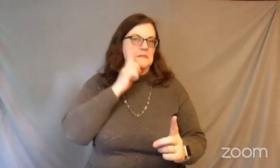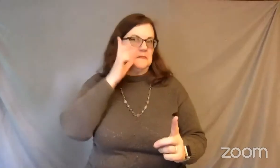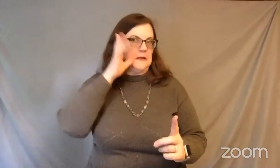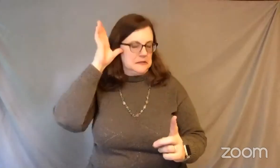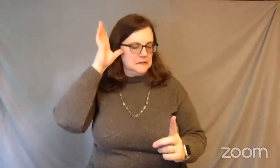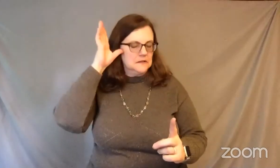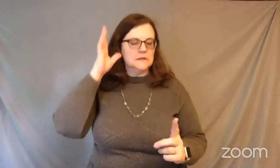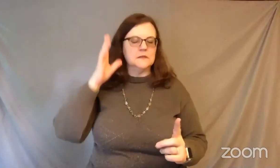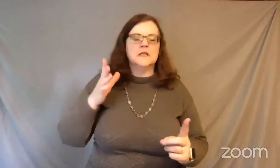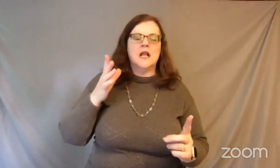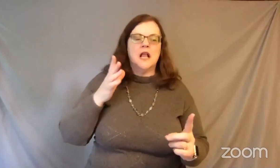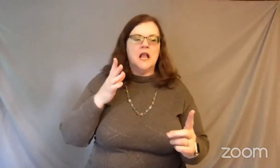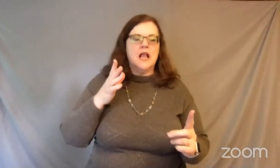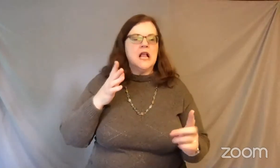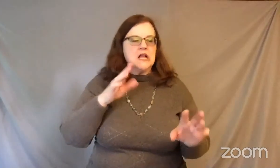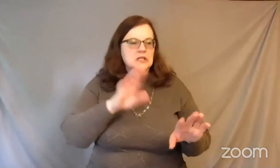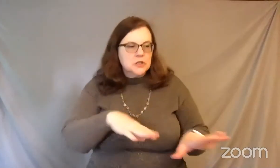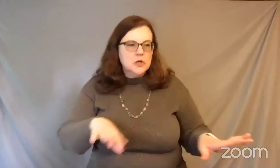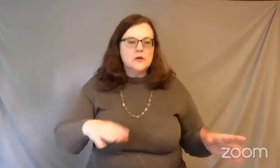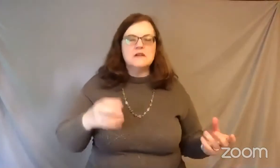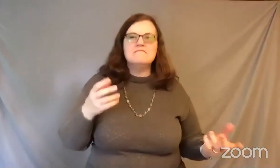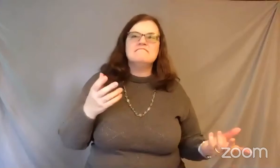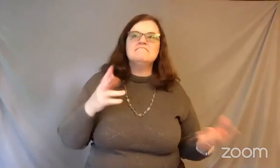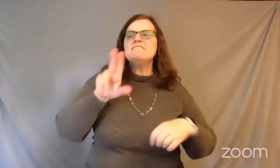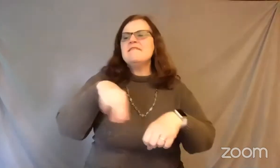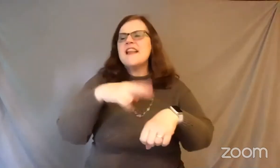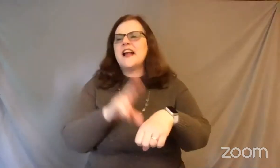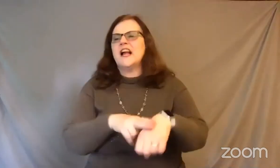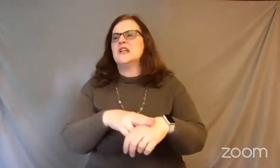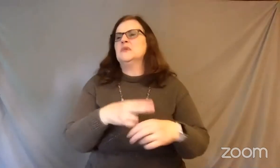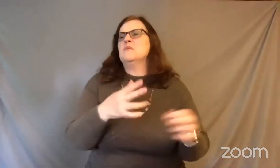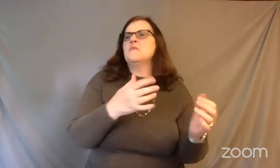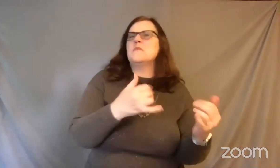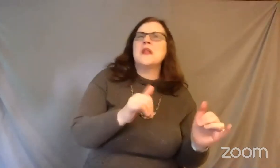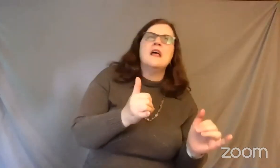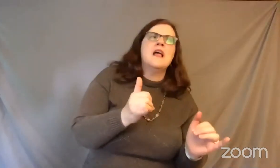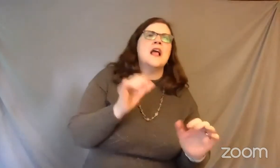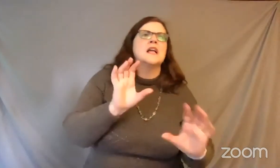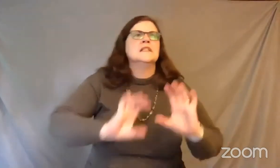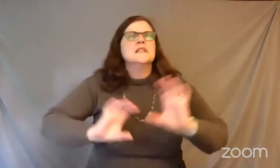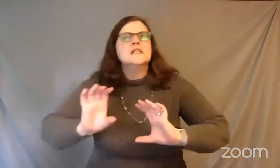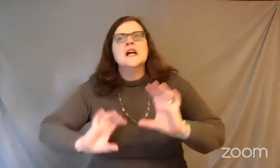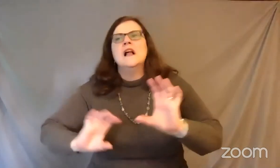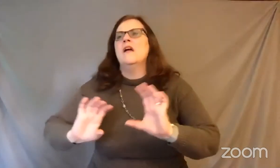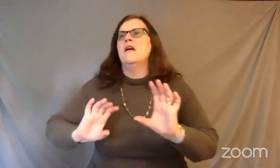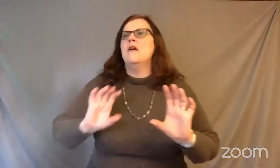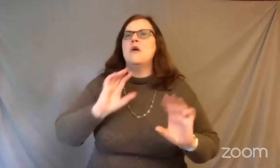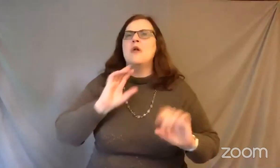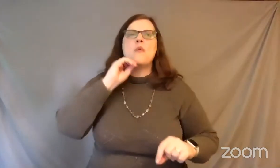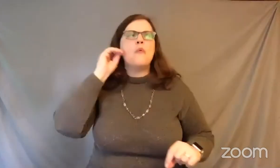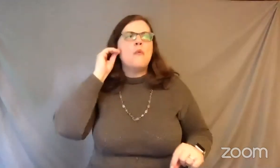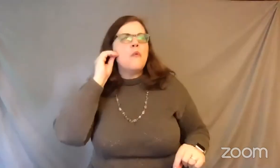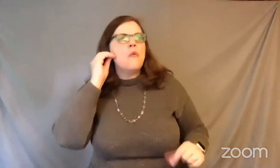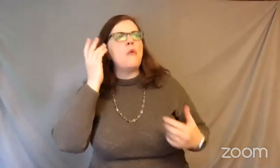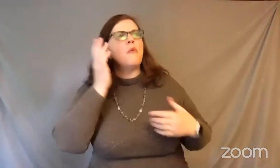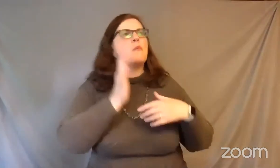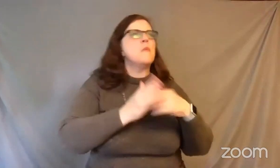To analyze this, we followed children who had deaf parents that were able to have natural language